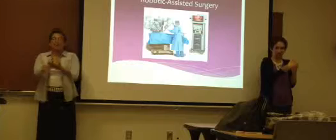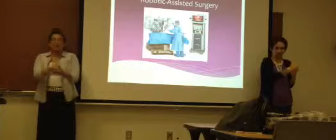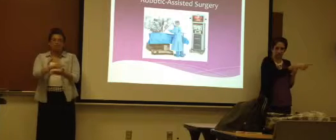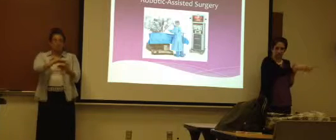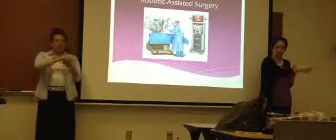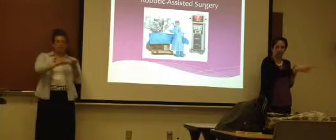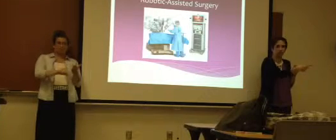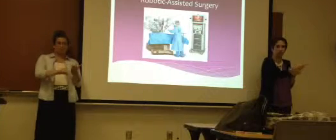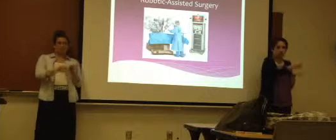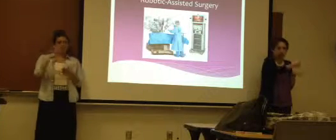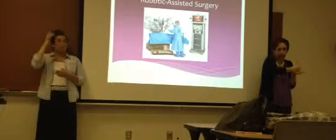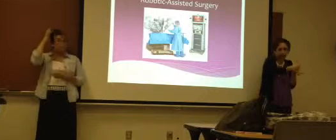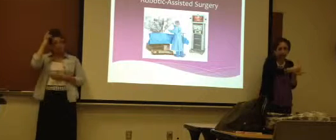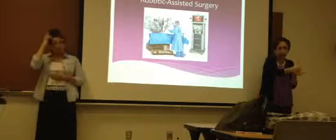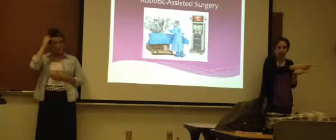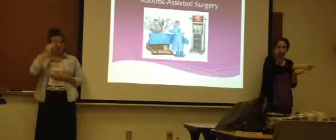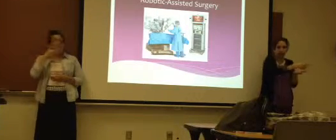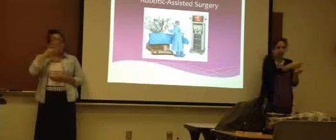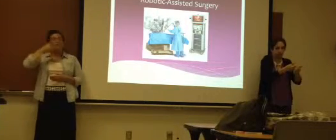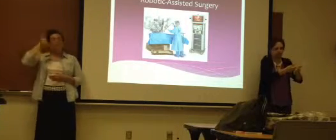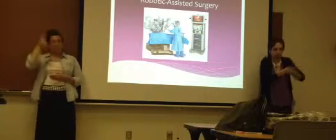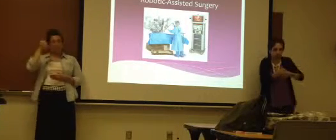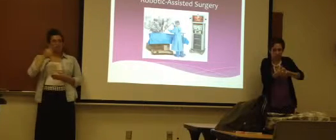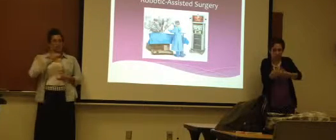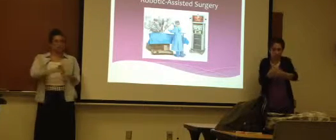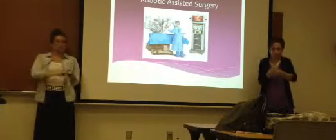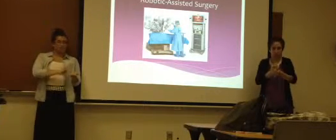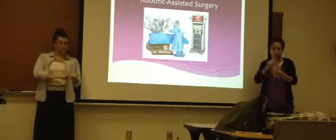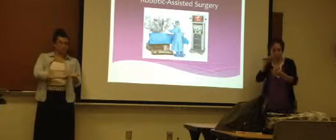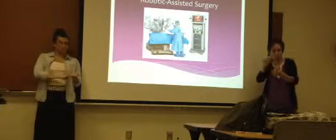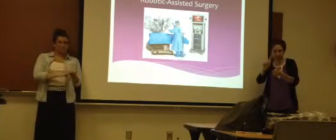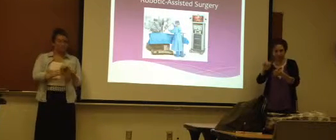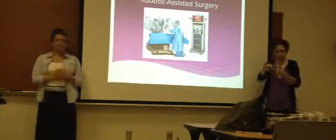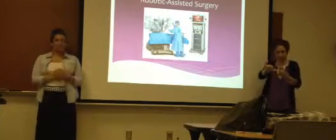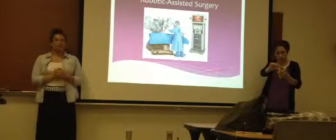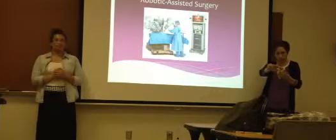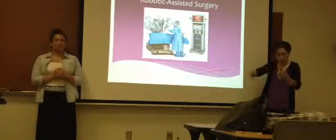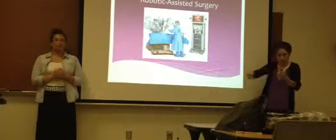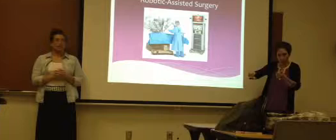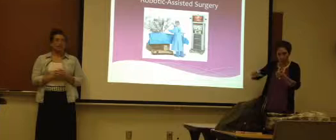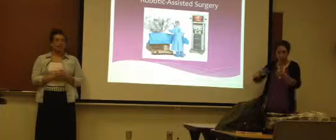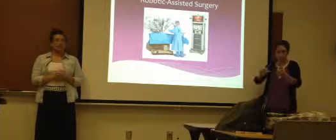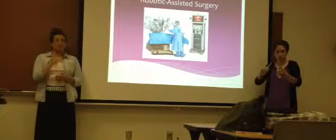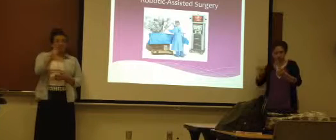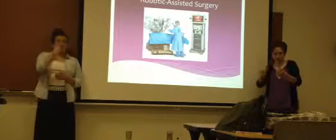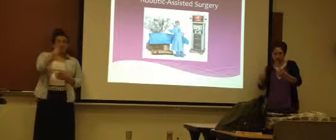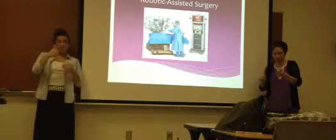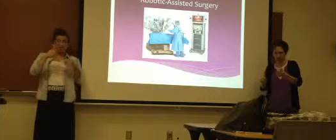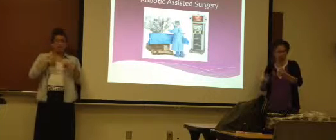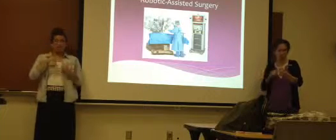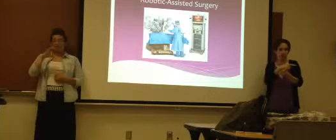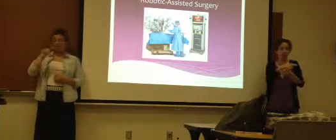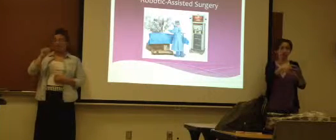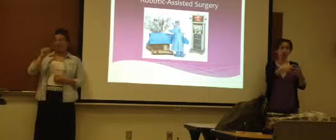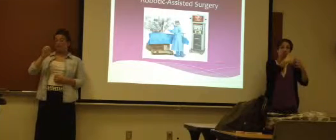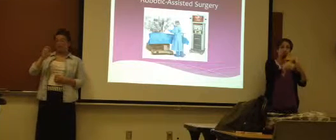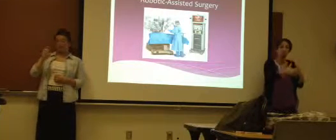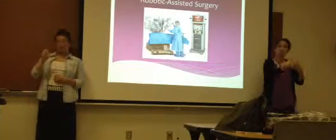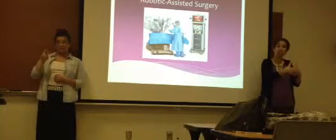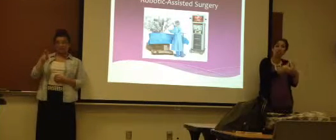the incisions, and they do this mostly with cancer or overweight patients.